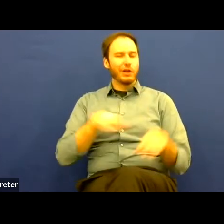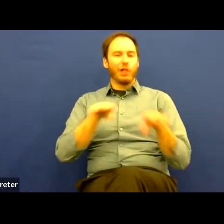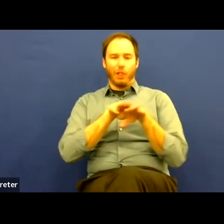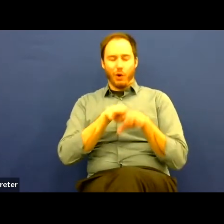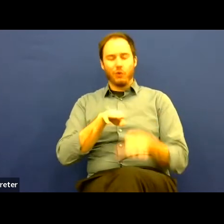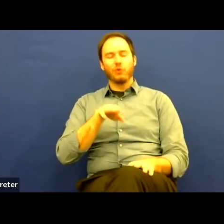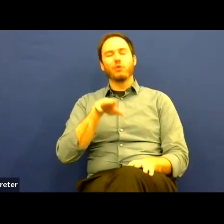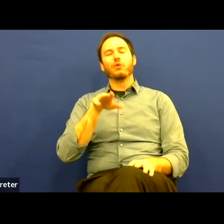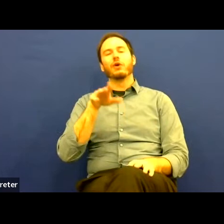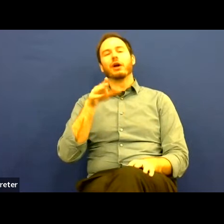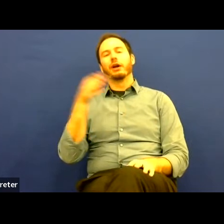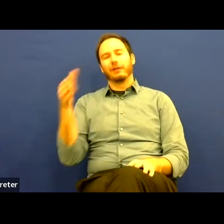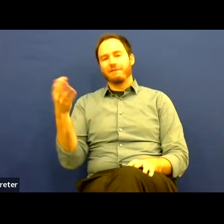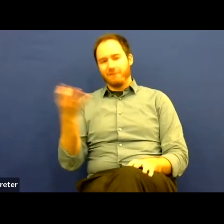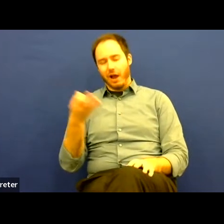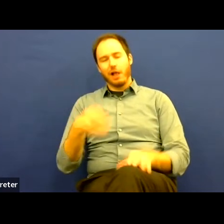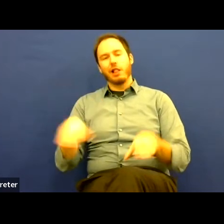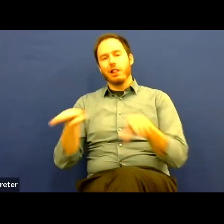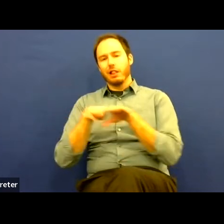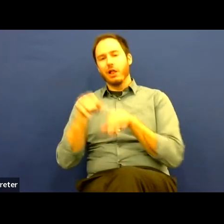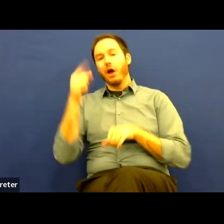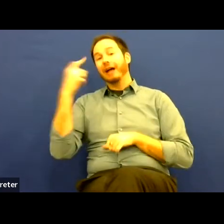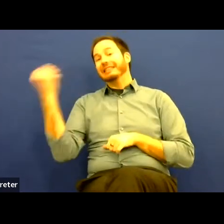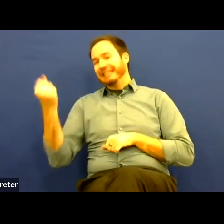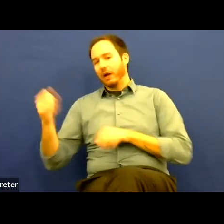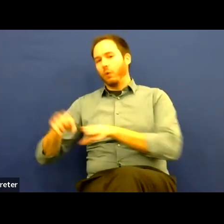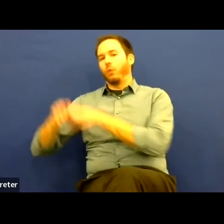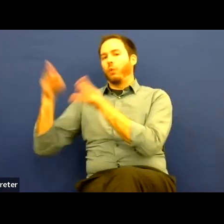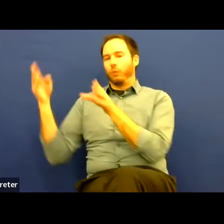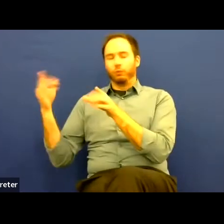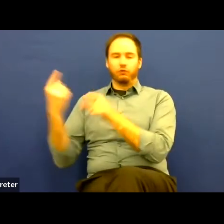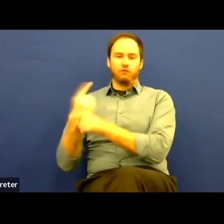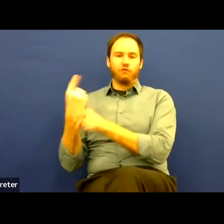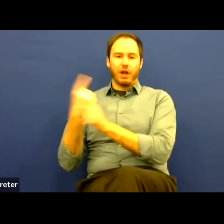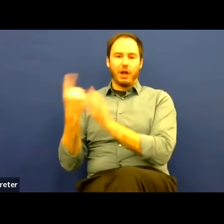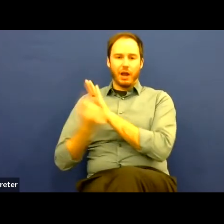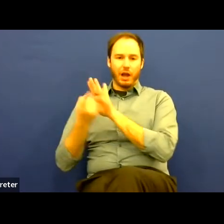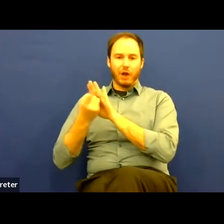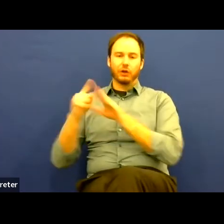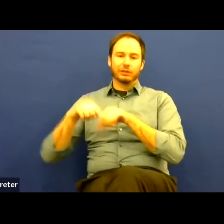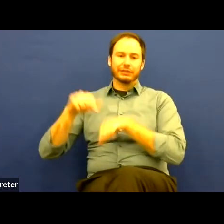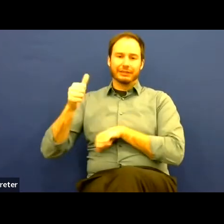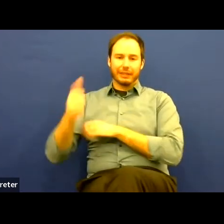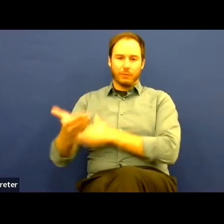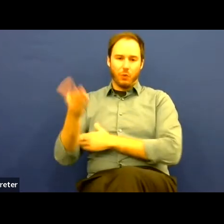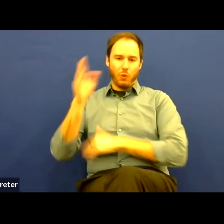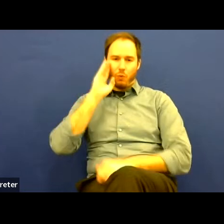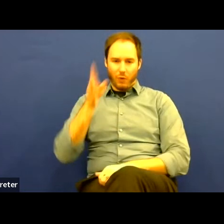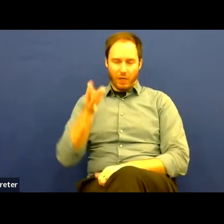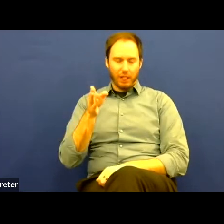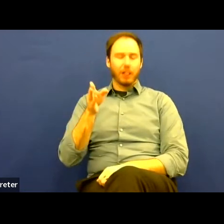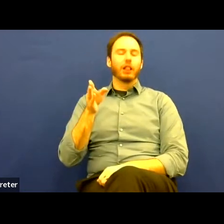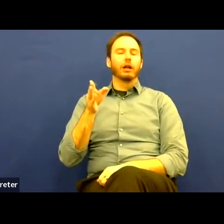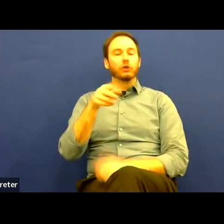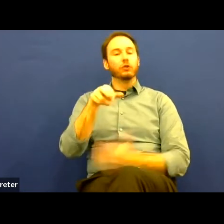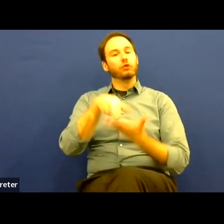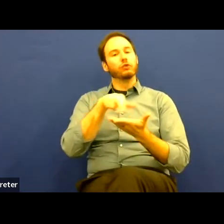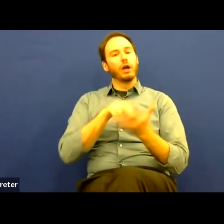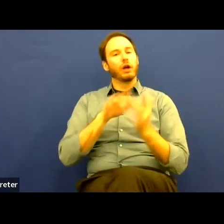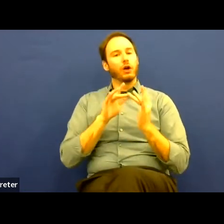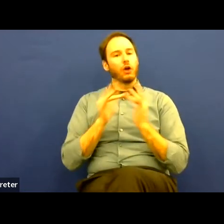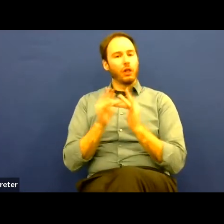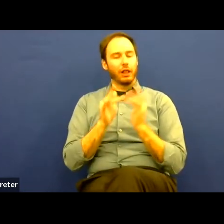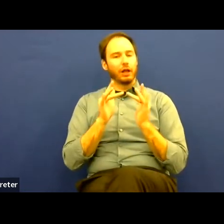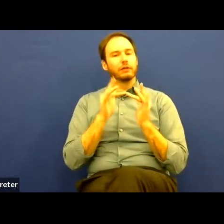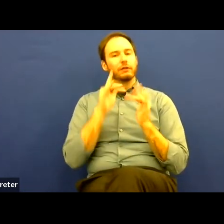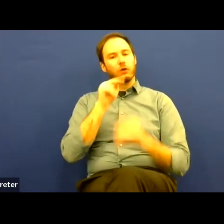closed on Friday, but they're open Saturday for regular hours starting at 10 a.m. And then you can register online